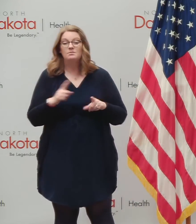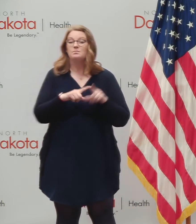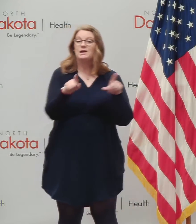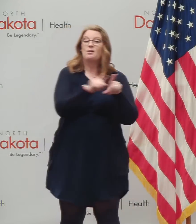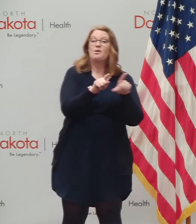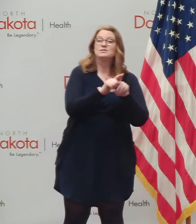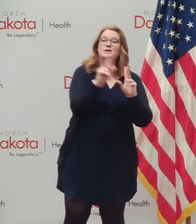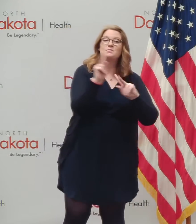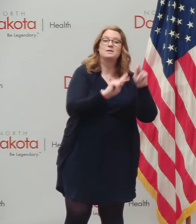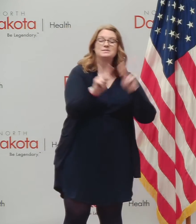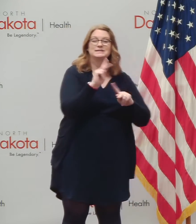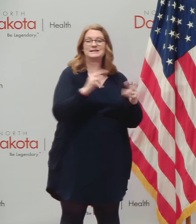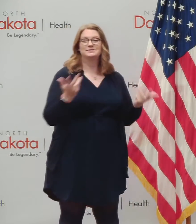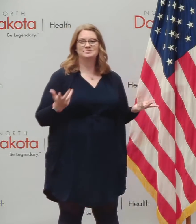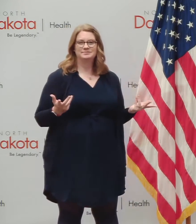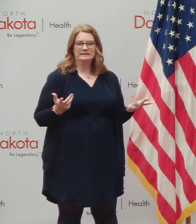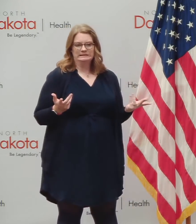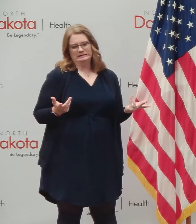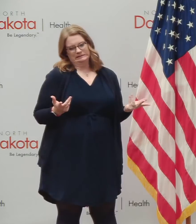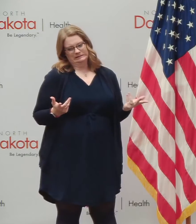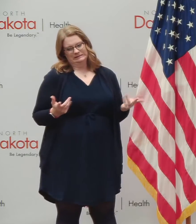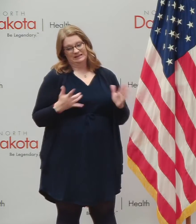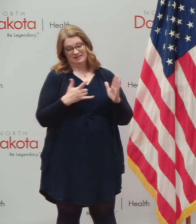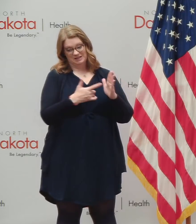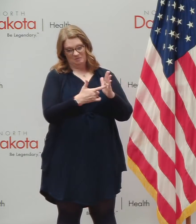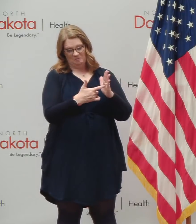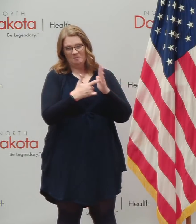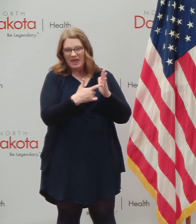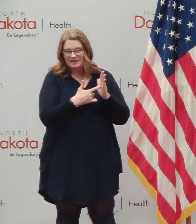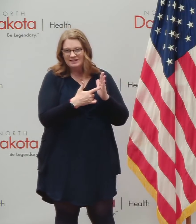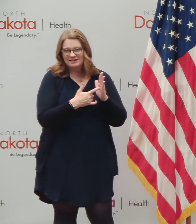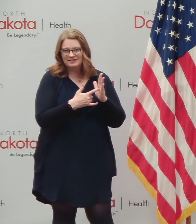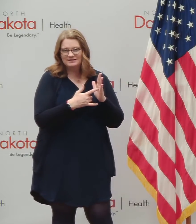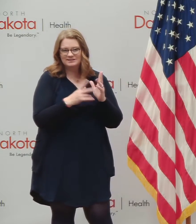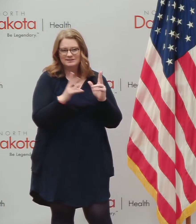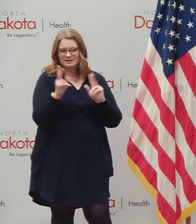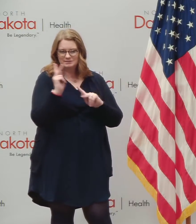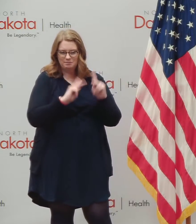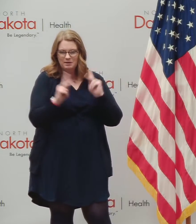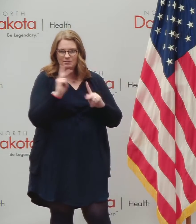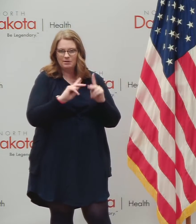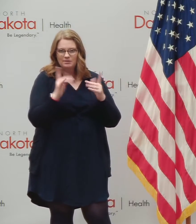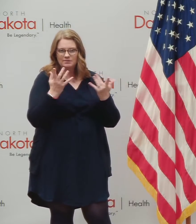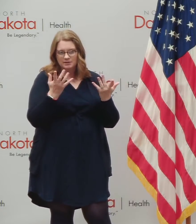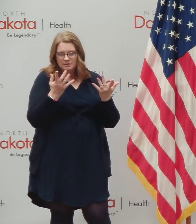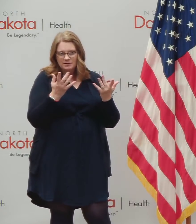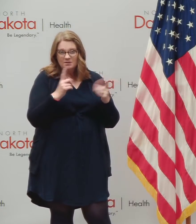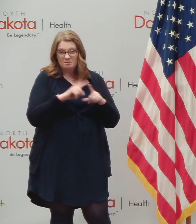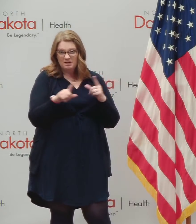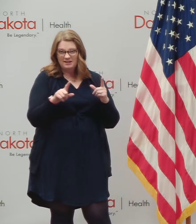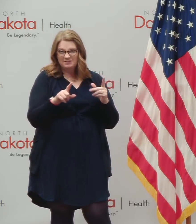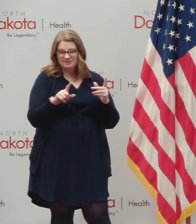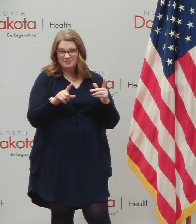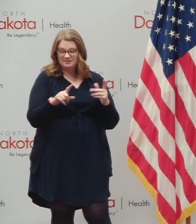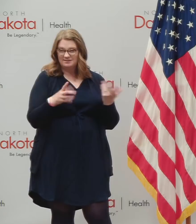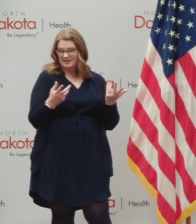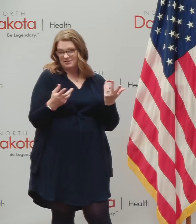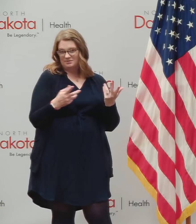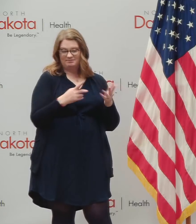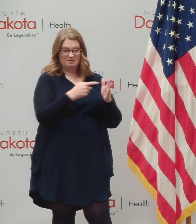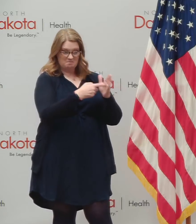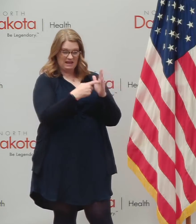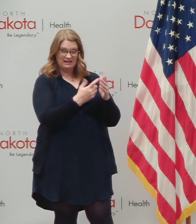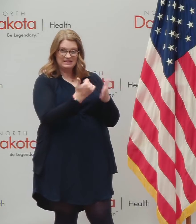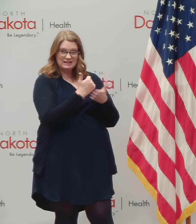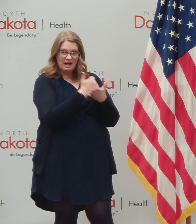people that said, hey, you can't really say it's the mandate that's getting people to wear masks more. It could be the fact that people are starting to take this